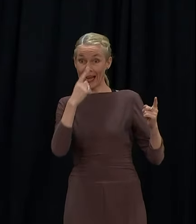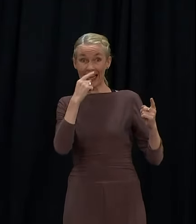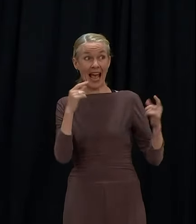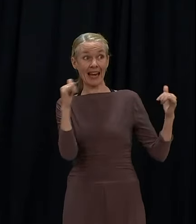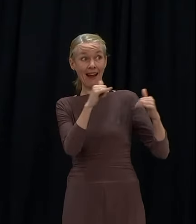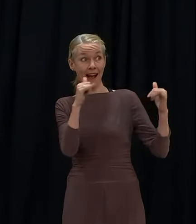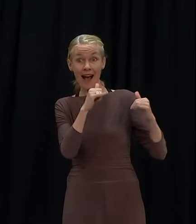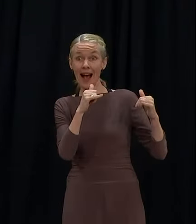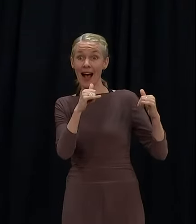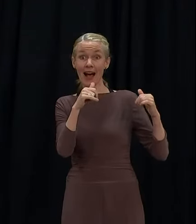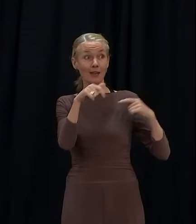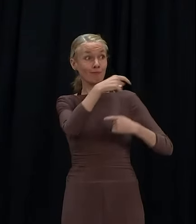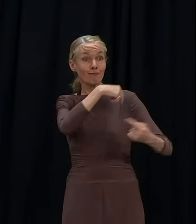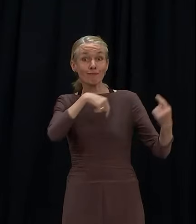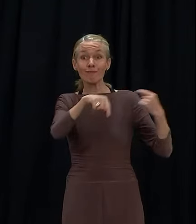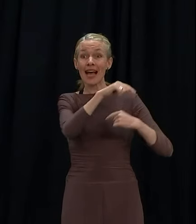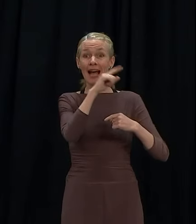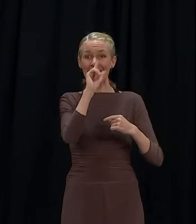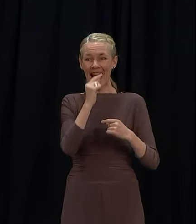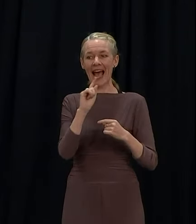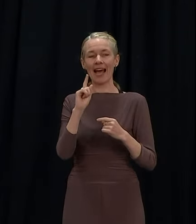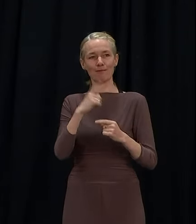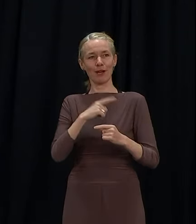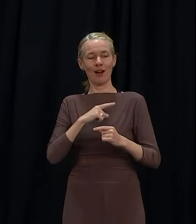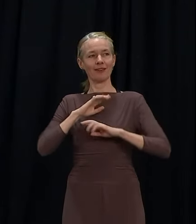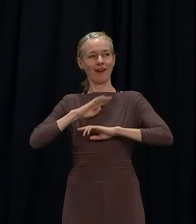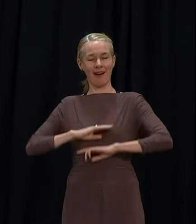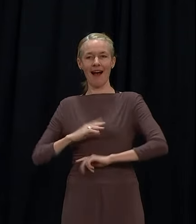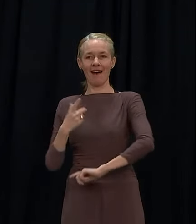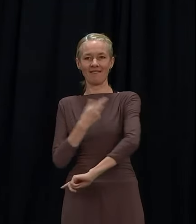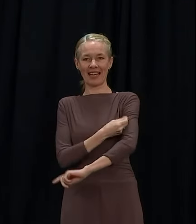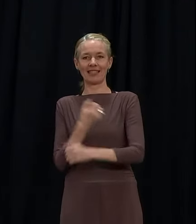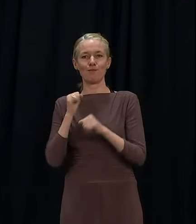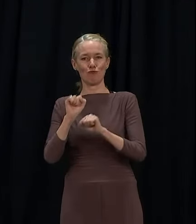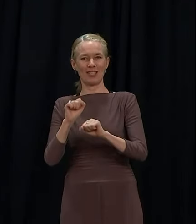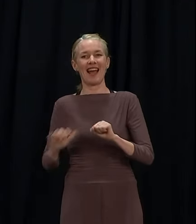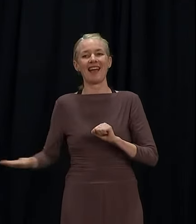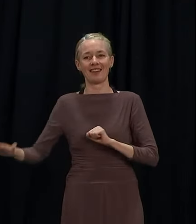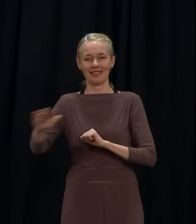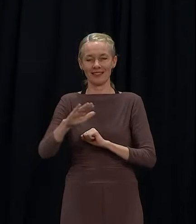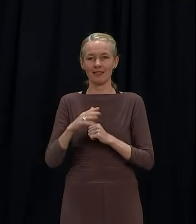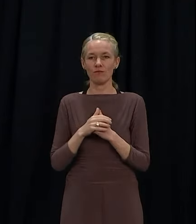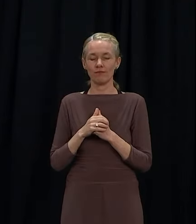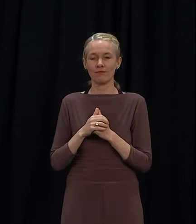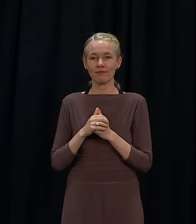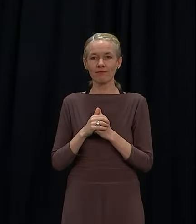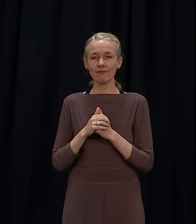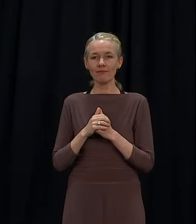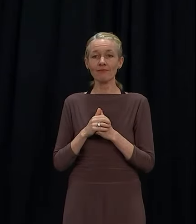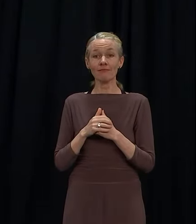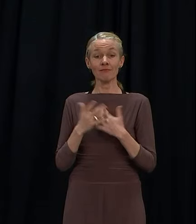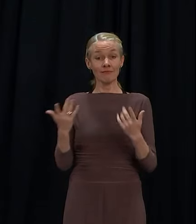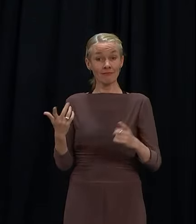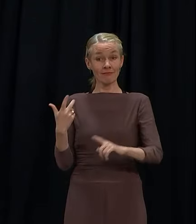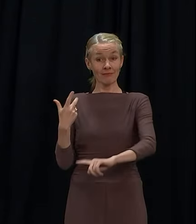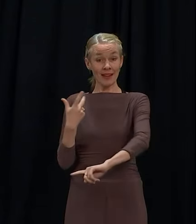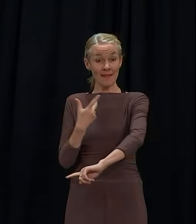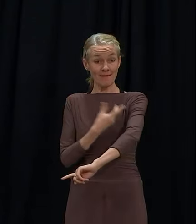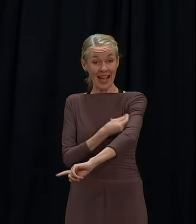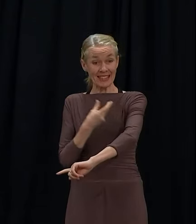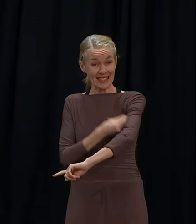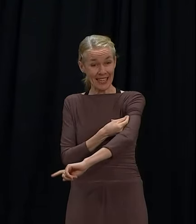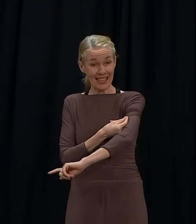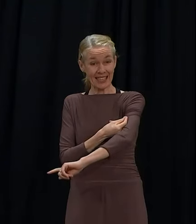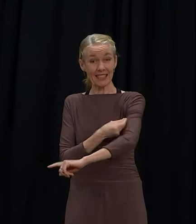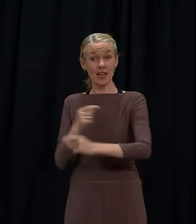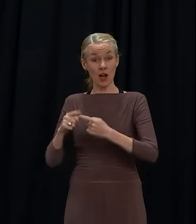that. No one wants to use lockdowns forever, and I can tell you now that is not our intention, as we have new tools